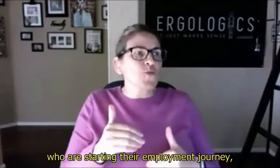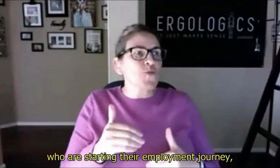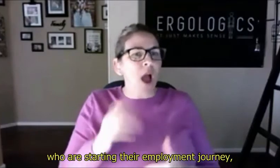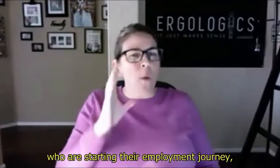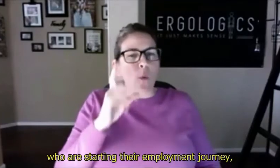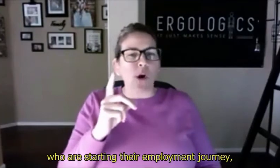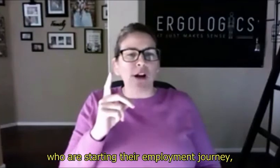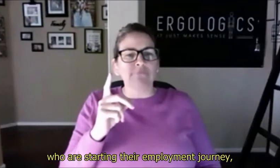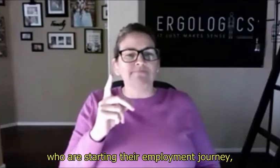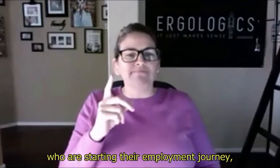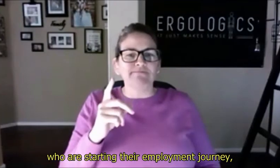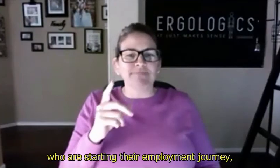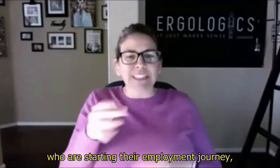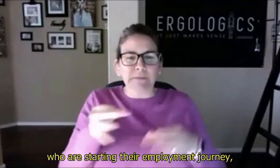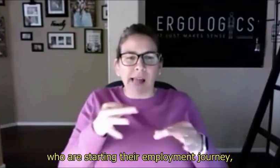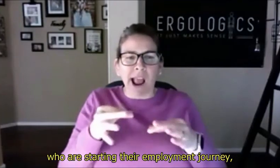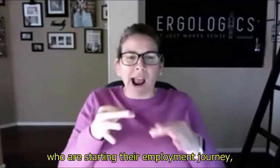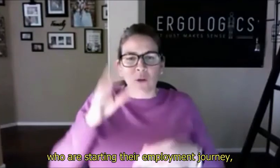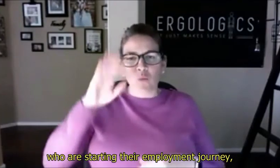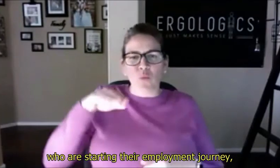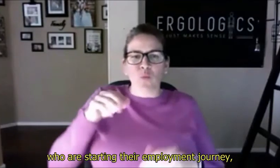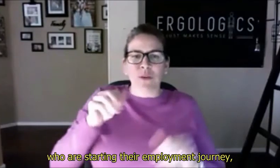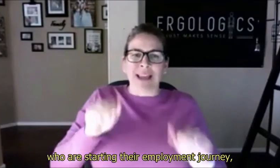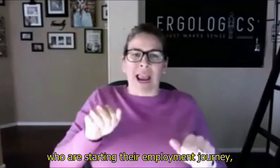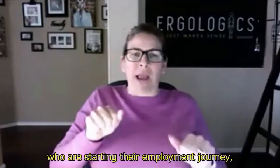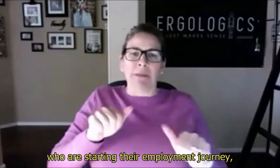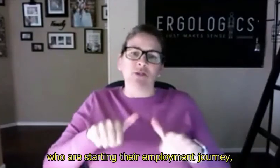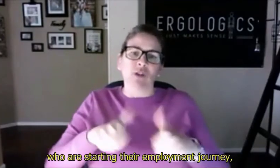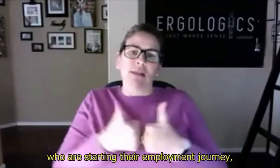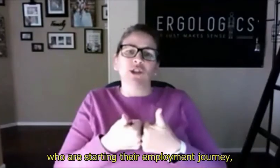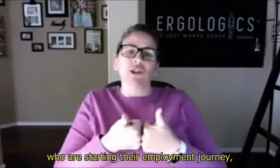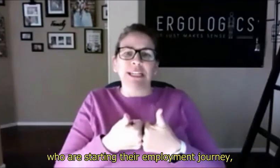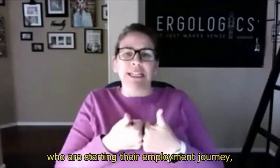are starting their employment journey,